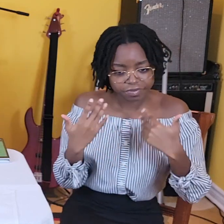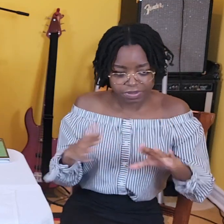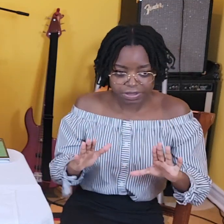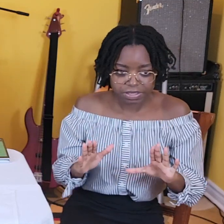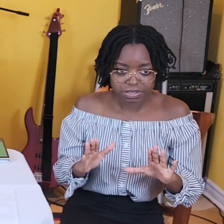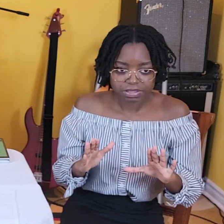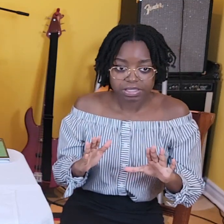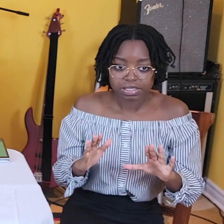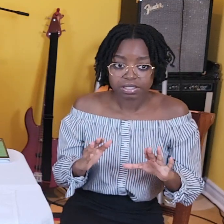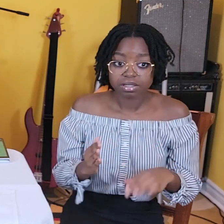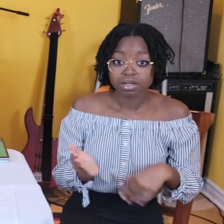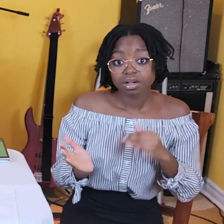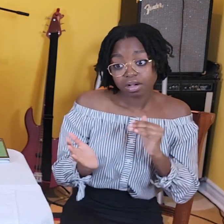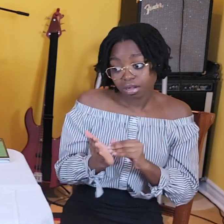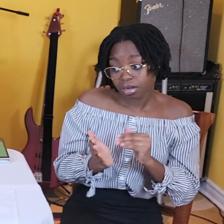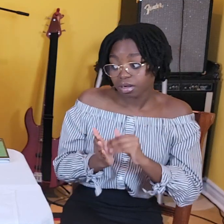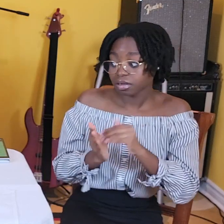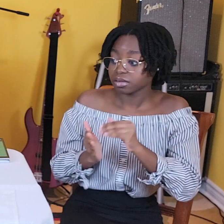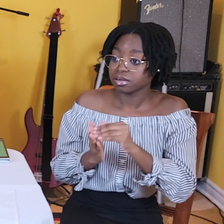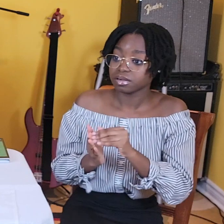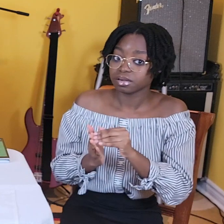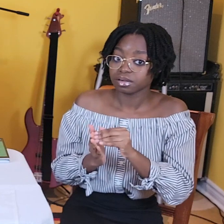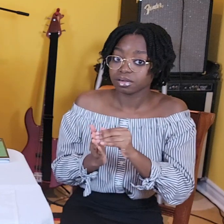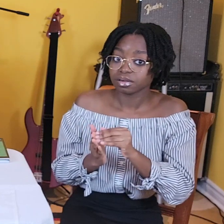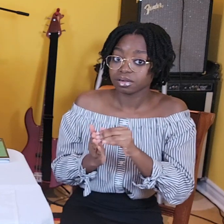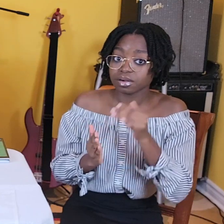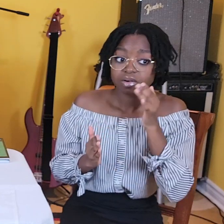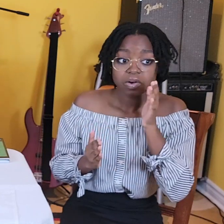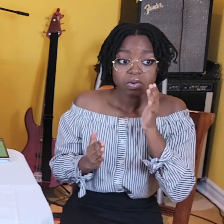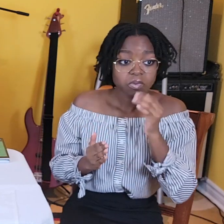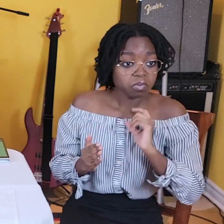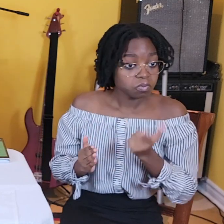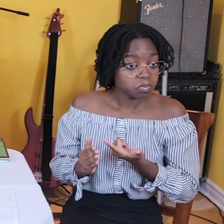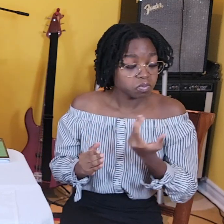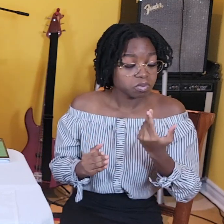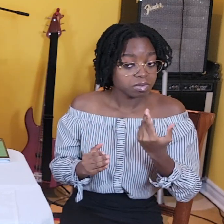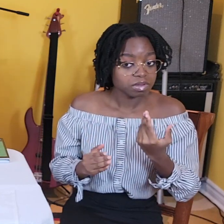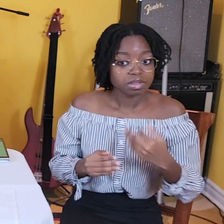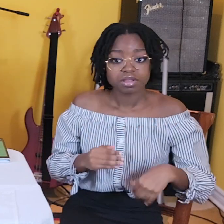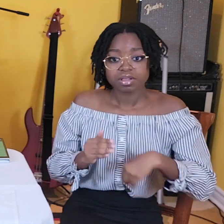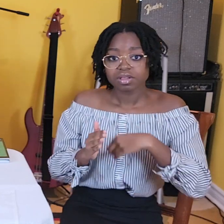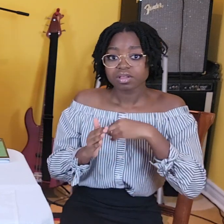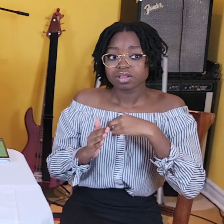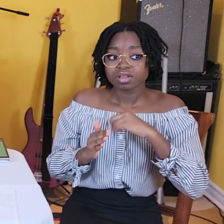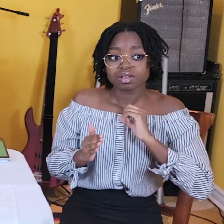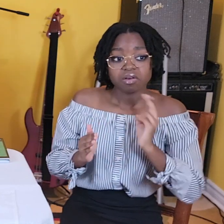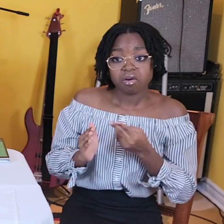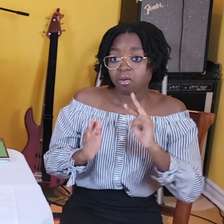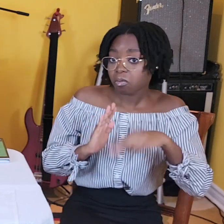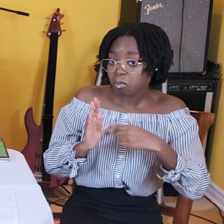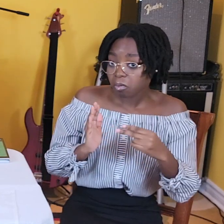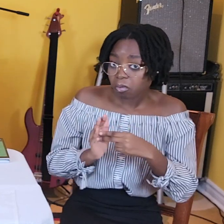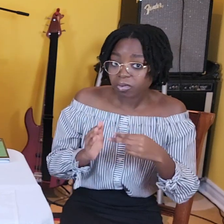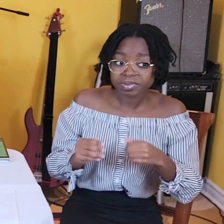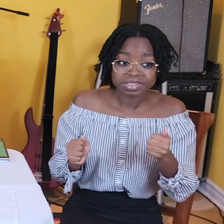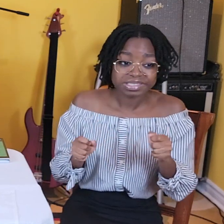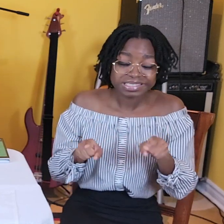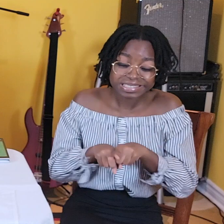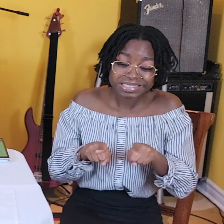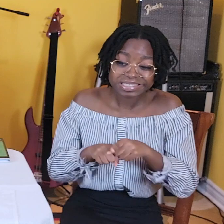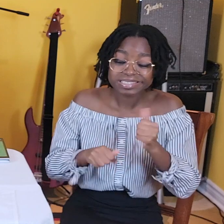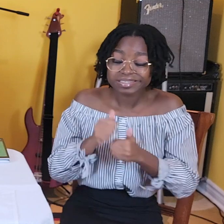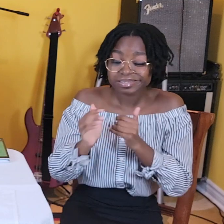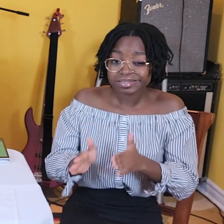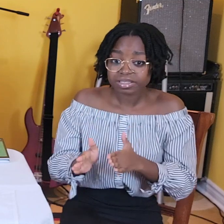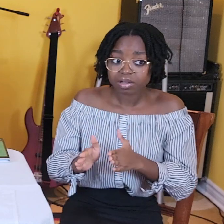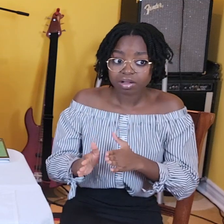we fall in the role of the disciples. We're walking with the Lord, but we're doing our own thing.